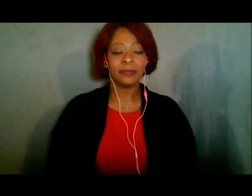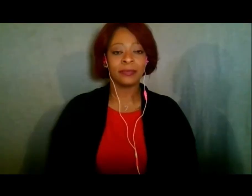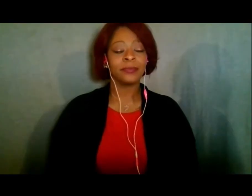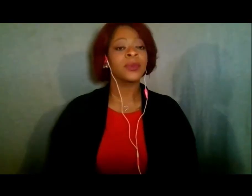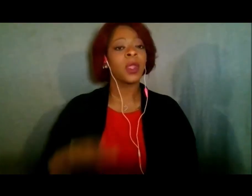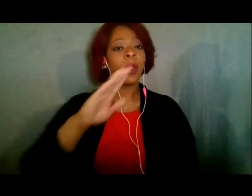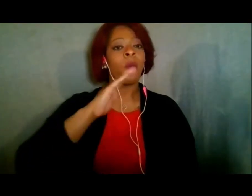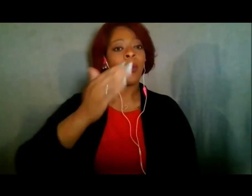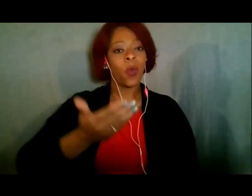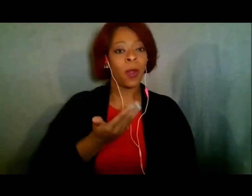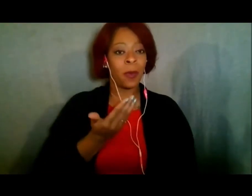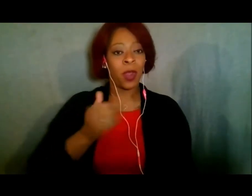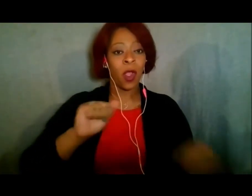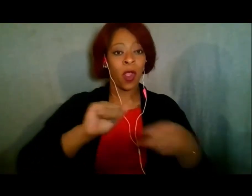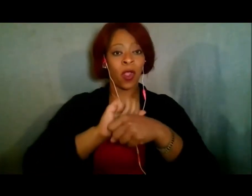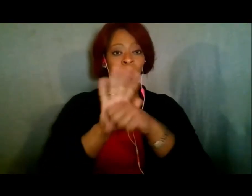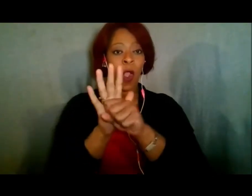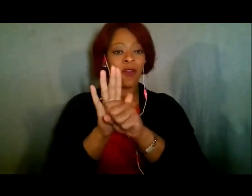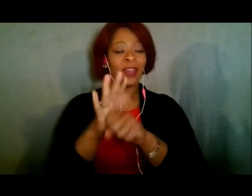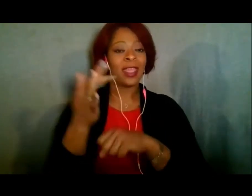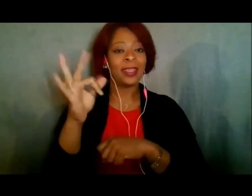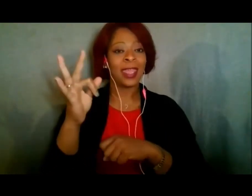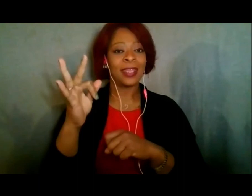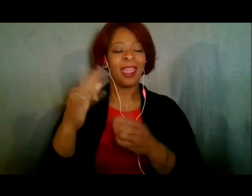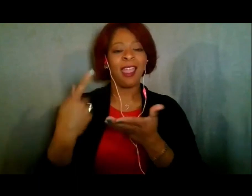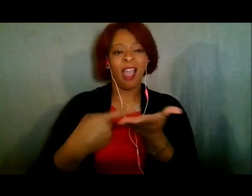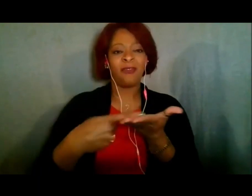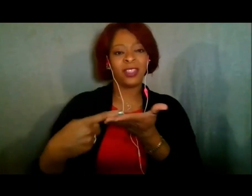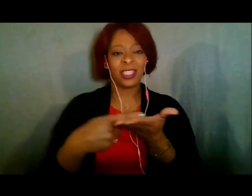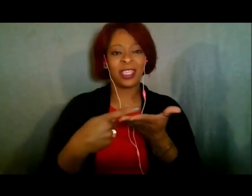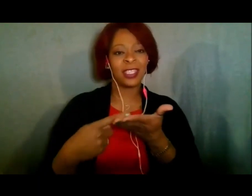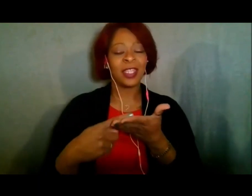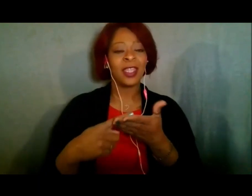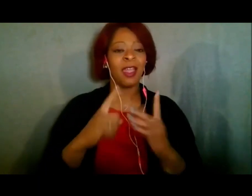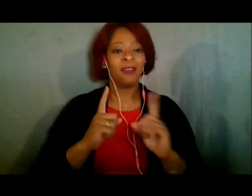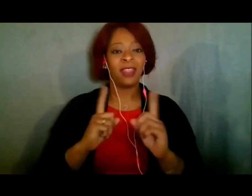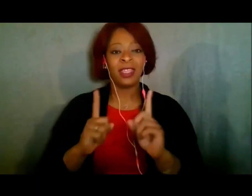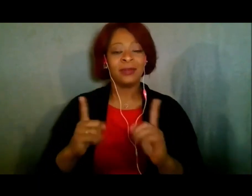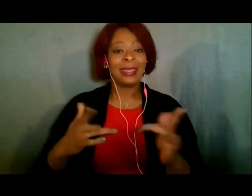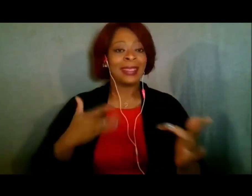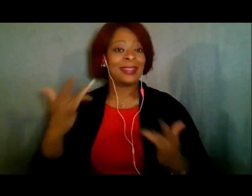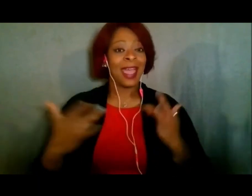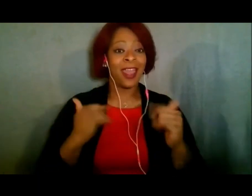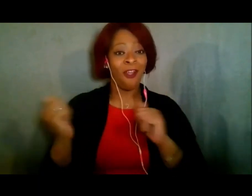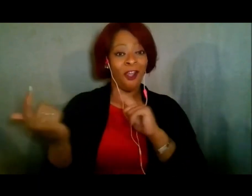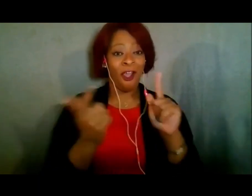Welcome to our COVID-19 conversation. We are very excited to have everybody.